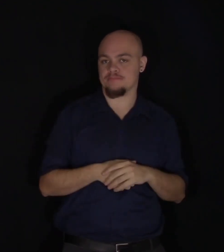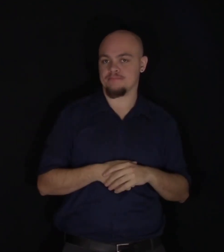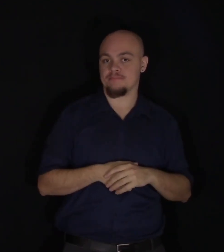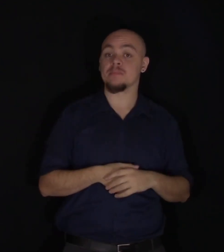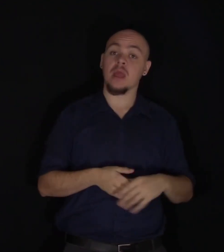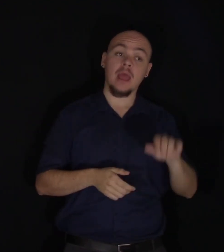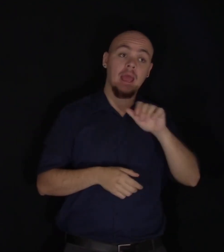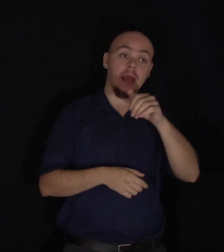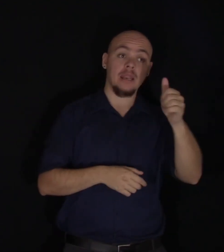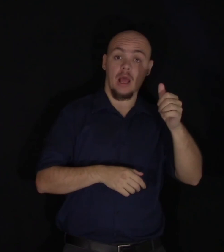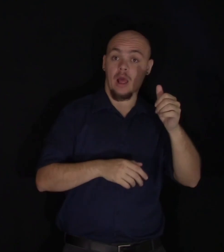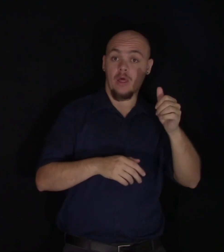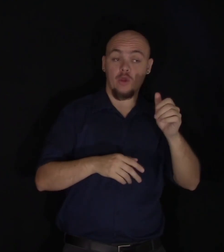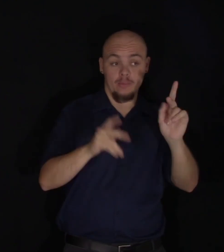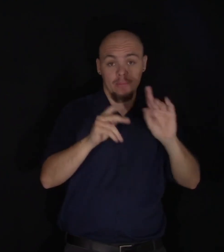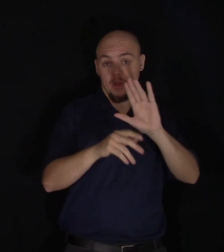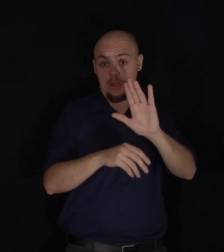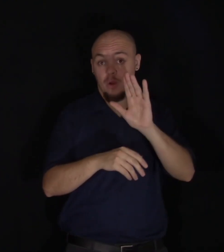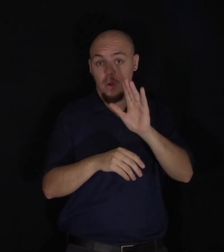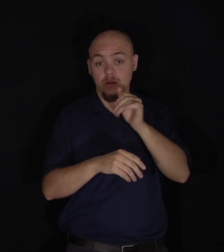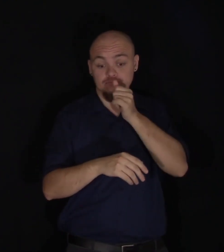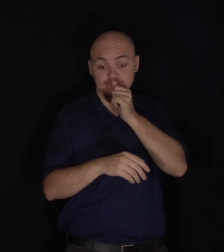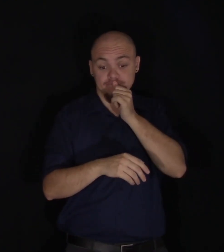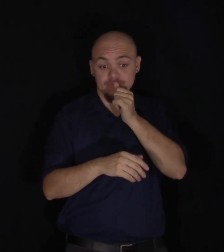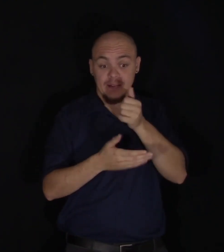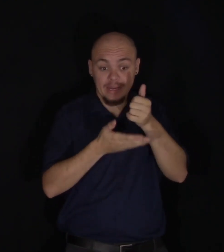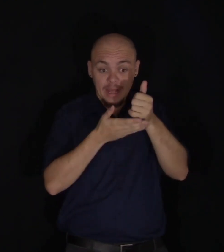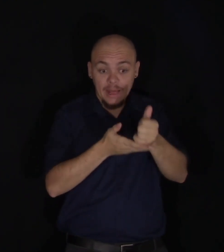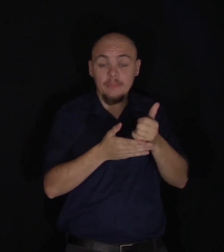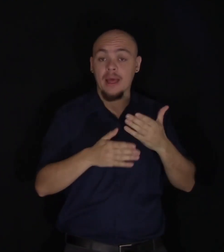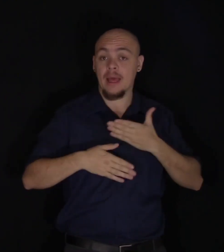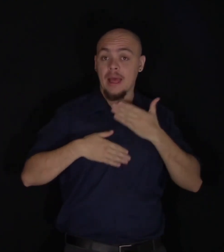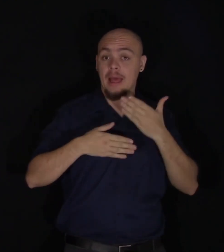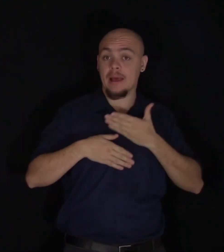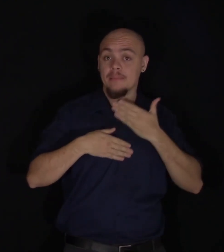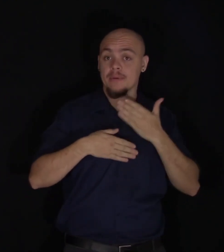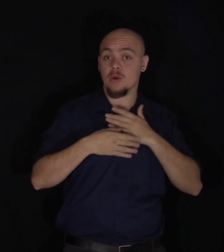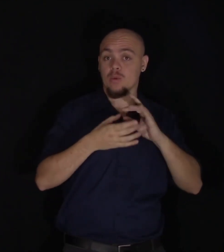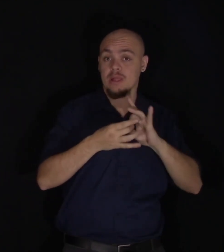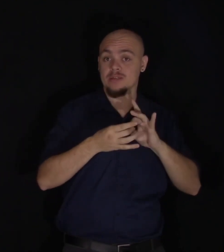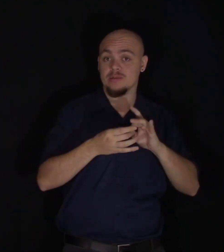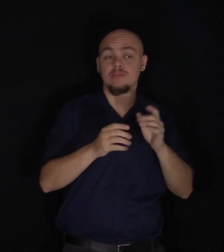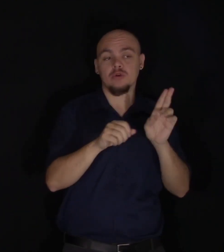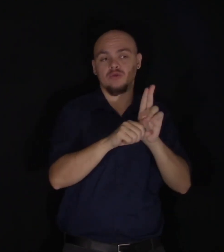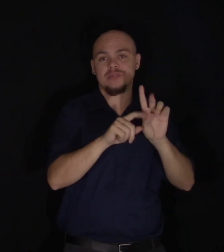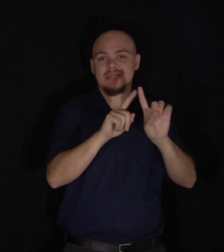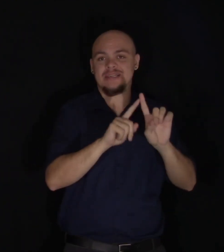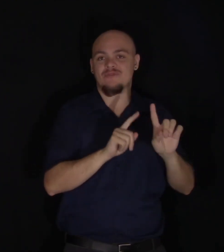others your secrets to a happier relationship with tips like these.